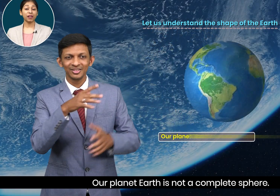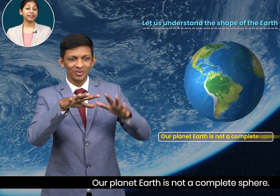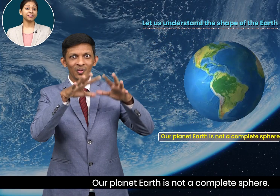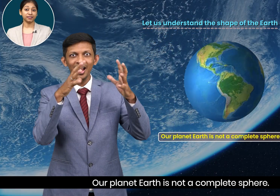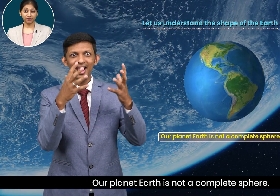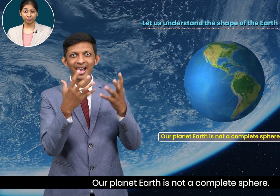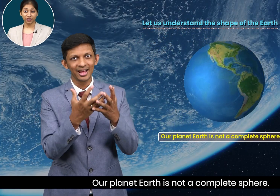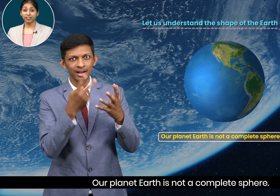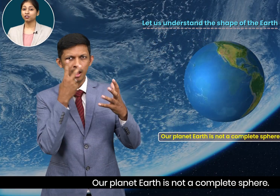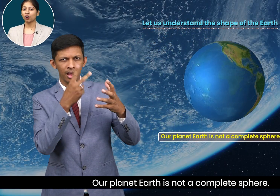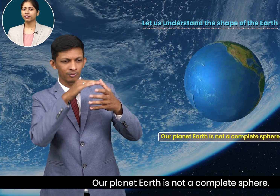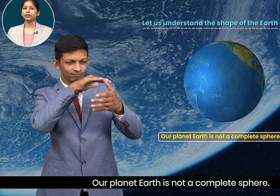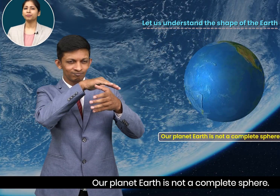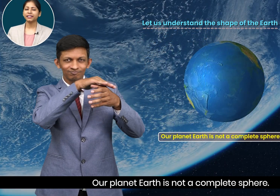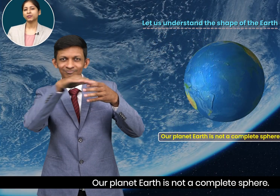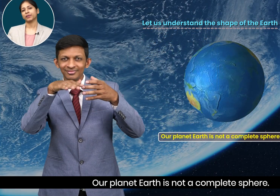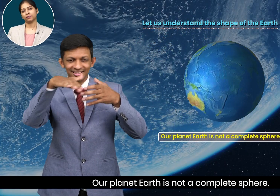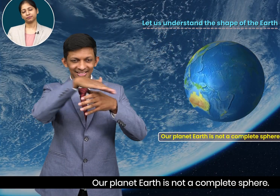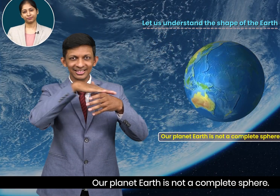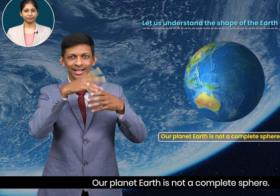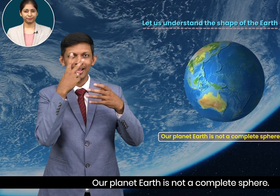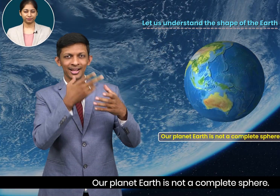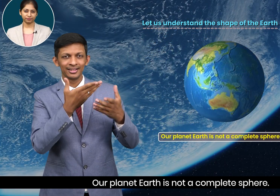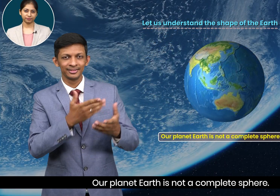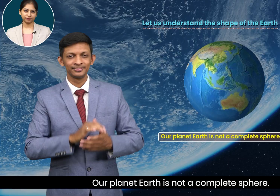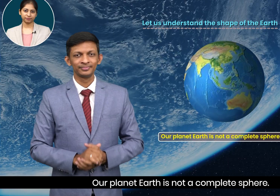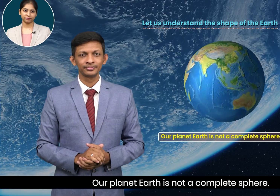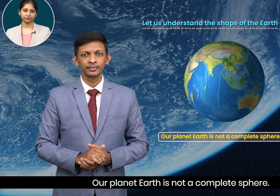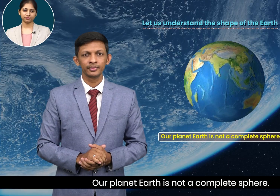Our planet Earth is not a complete sphere.